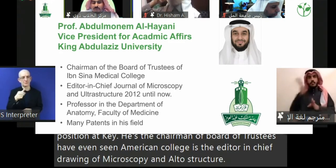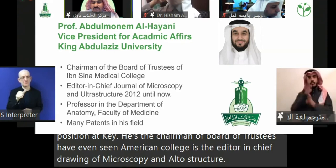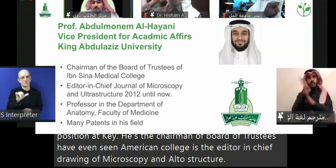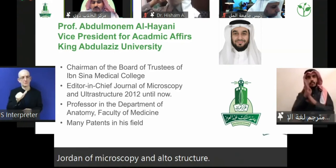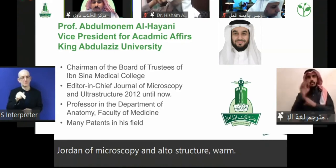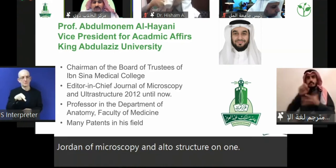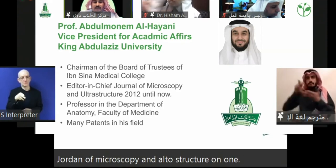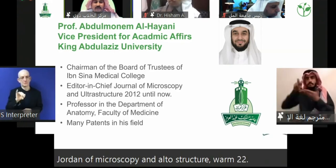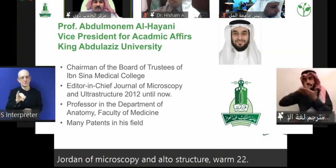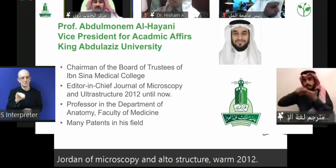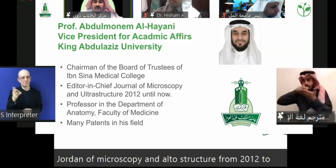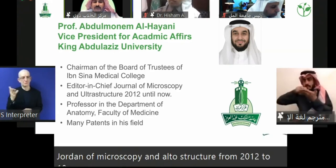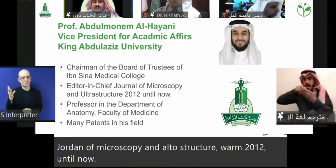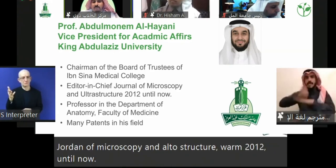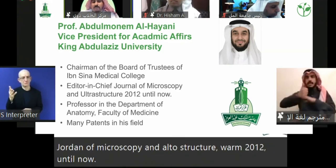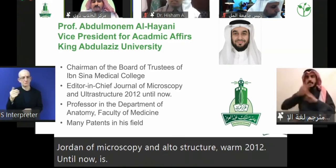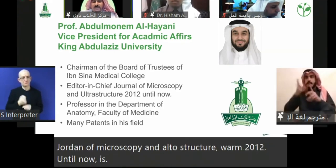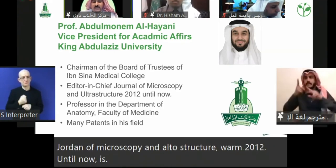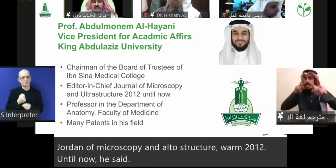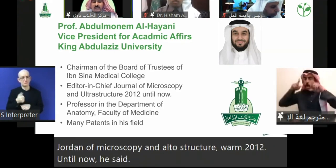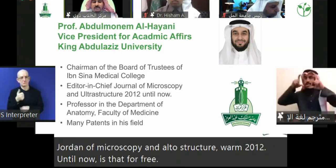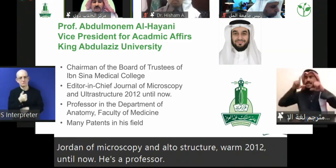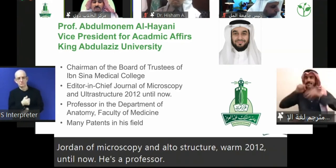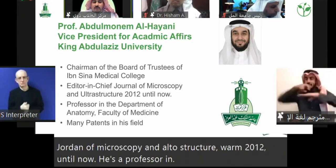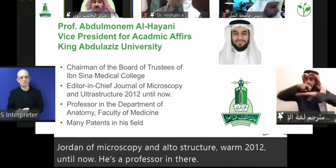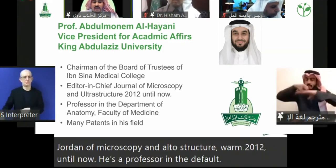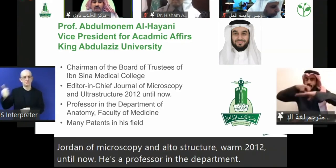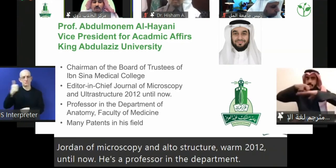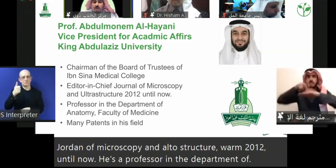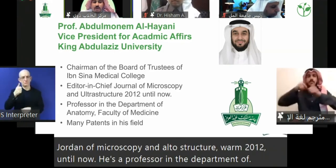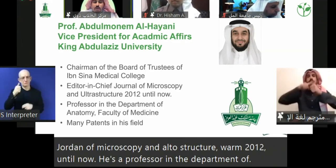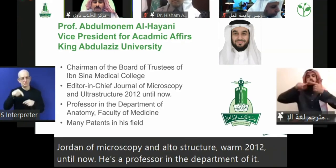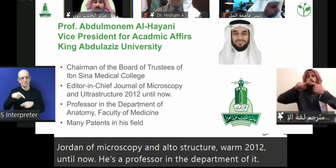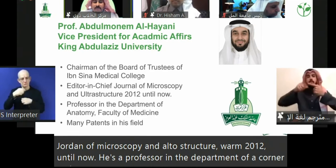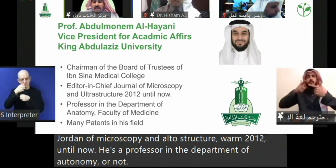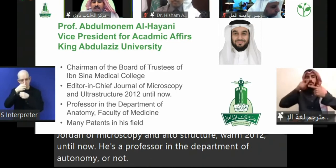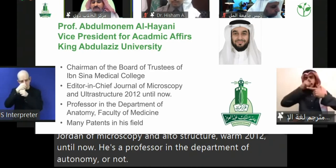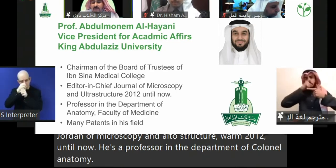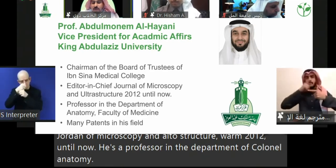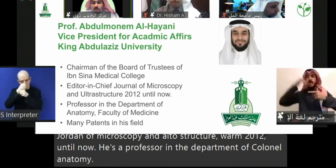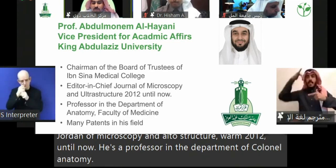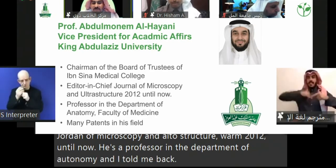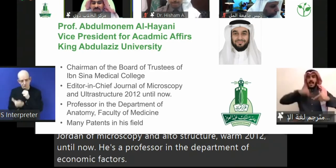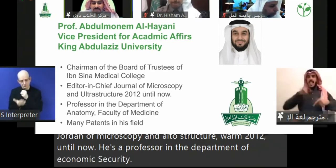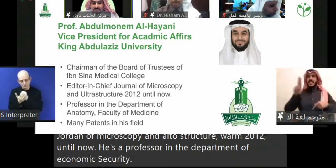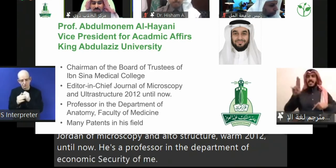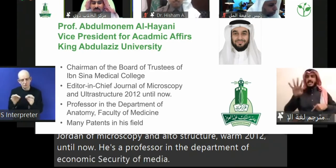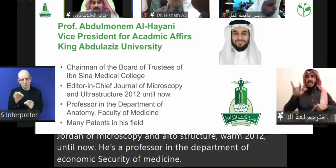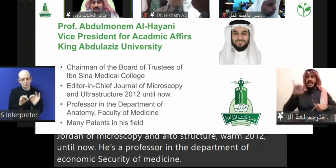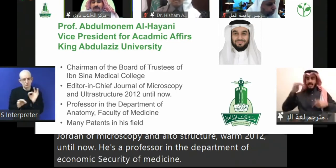from 2012 until now. He's a professor in the Department of Anatomy, Faculty of